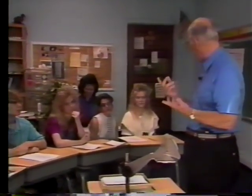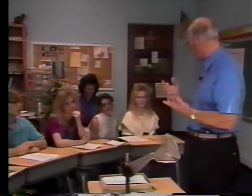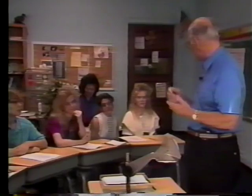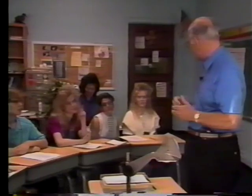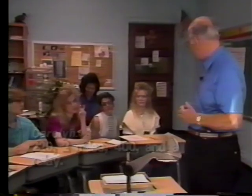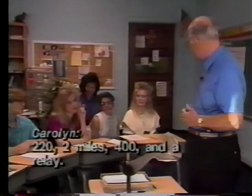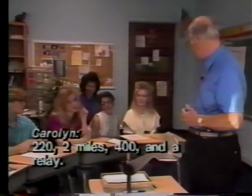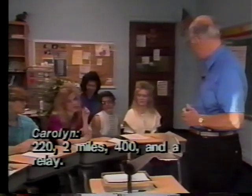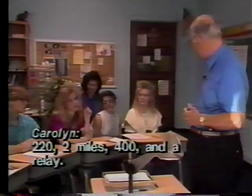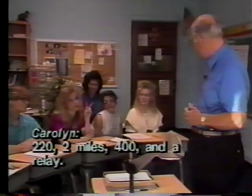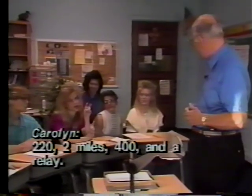else?